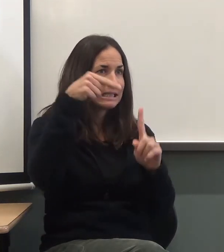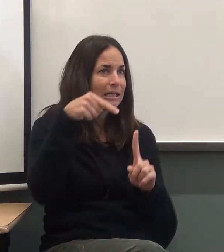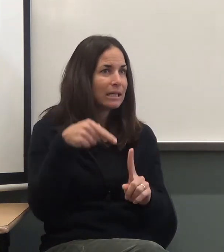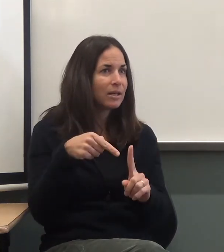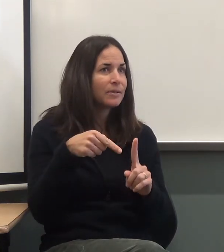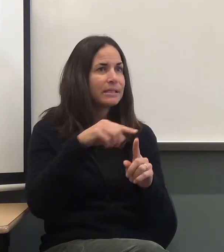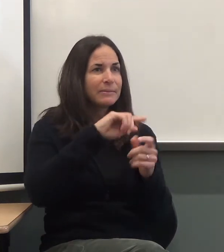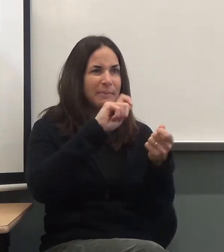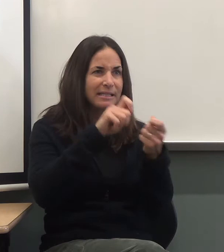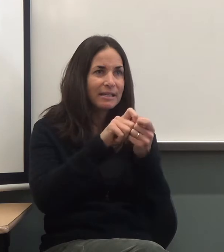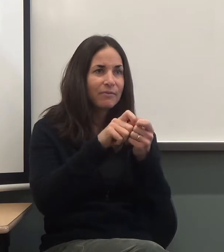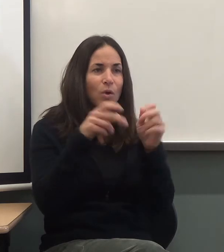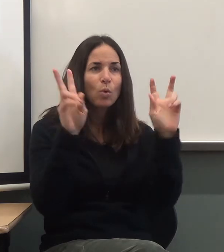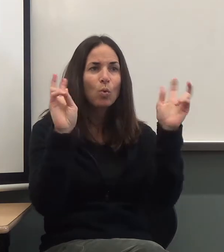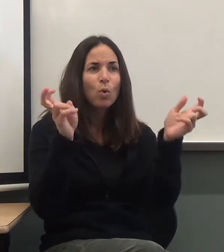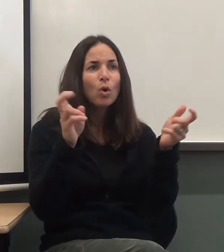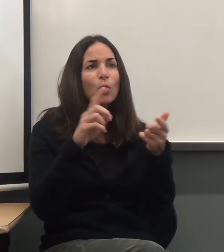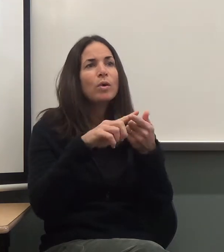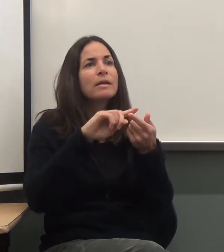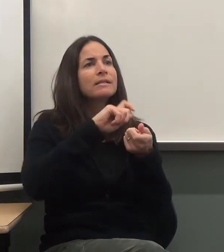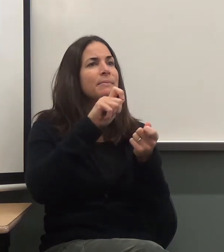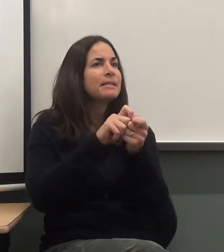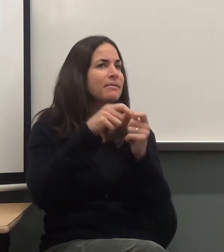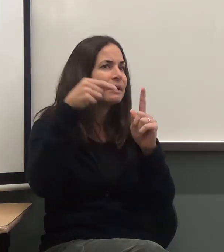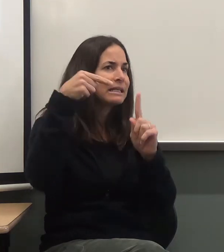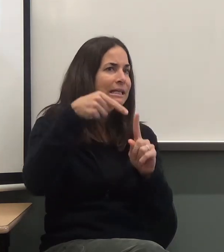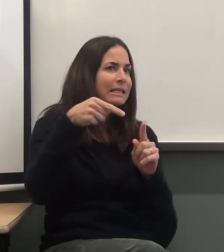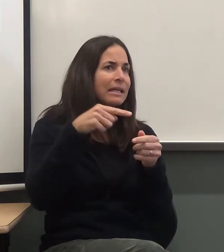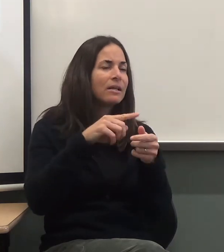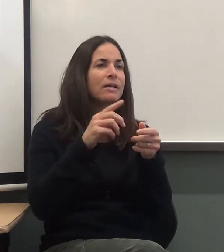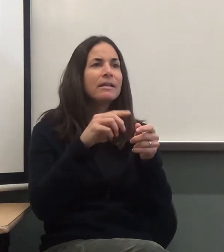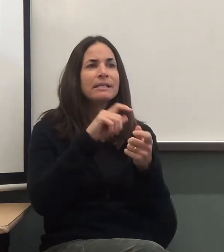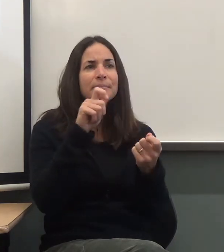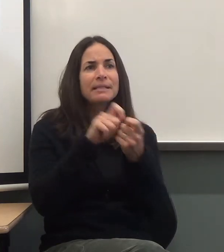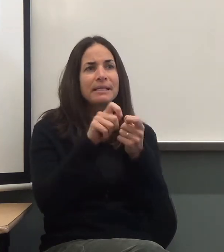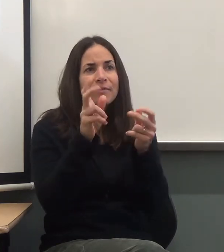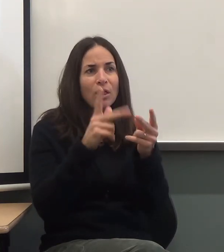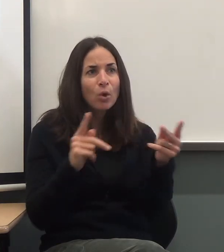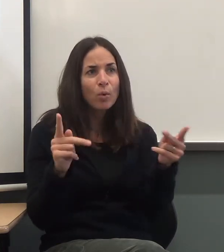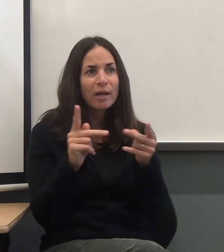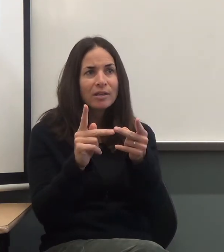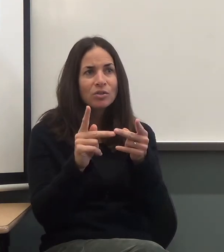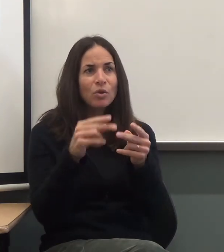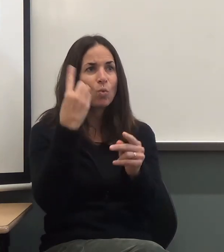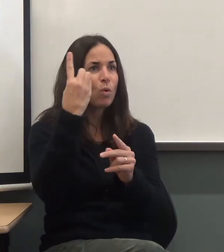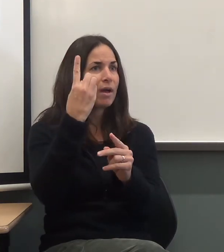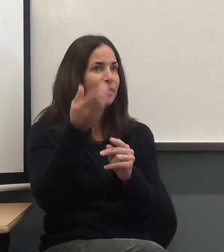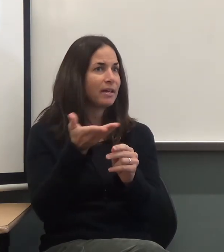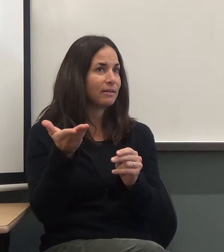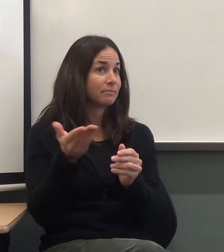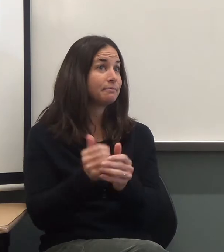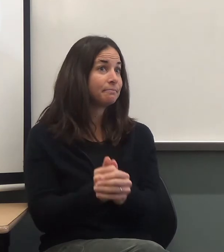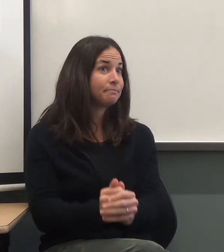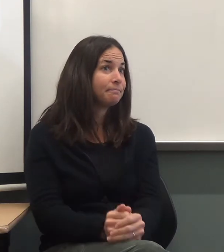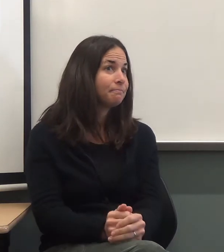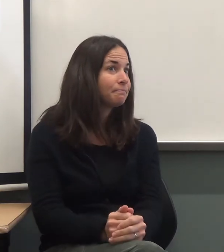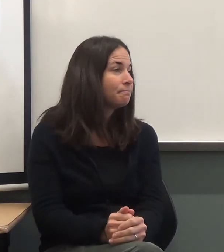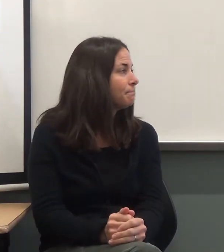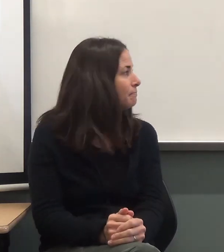specific fact, specific person, specific location, one singular thing. Okay? Remember last